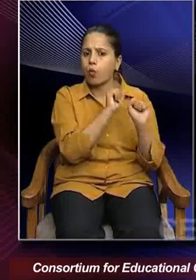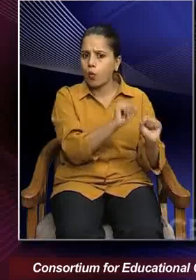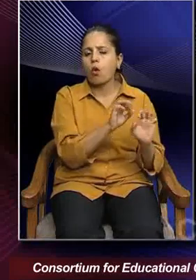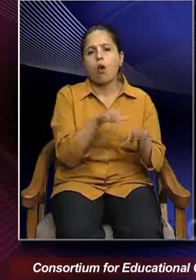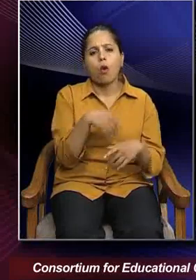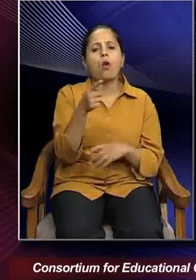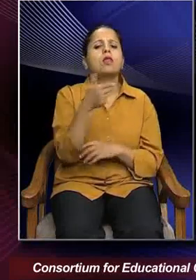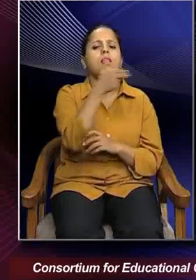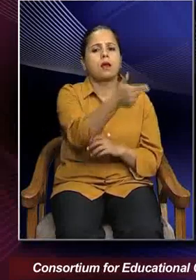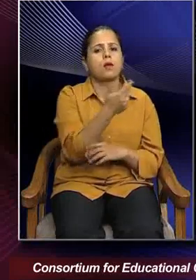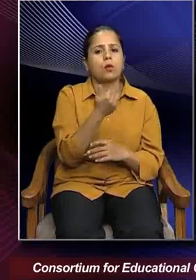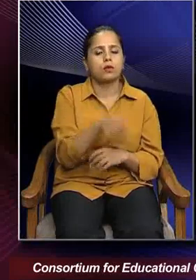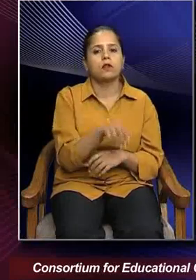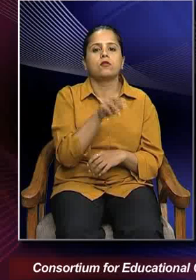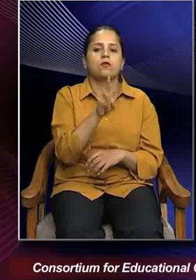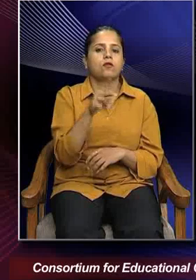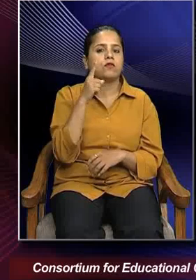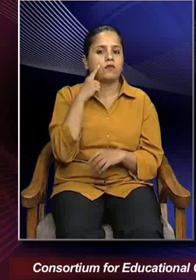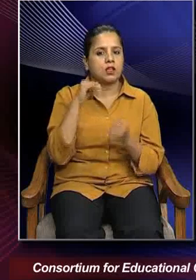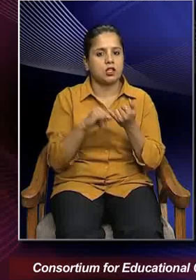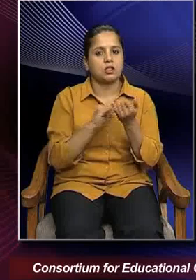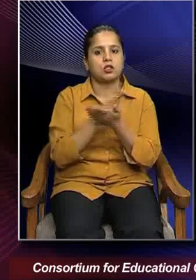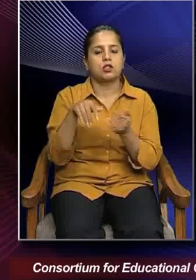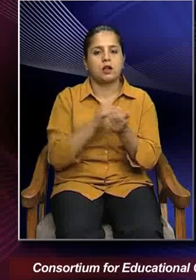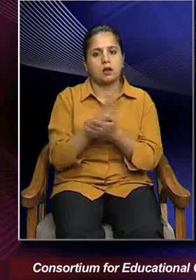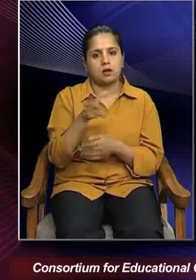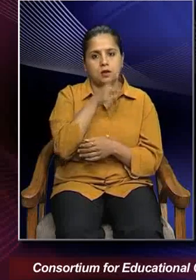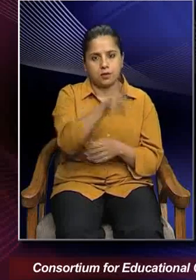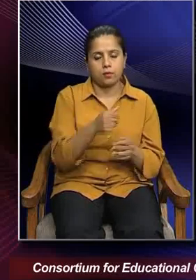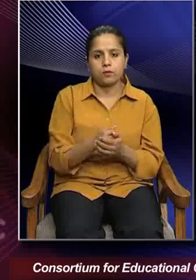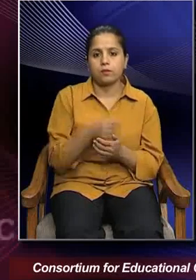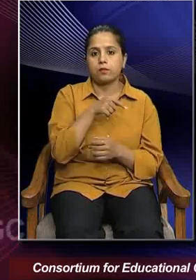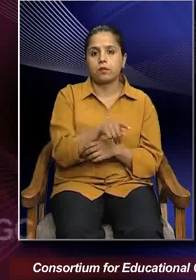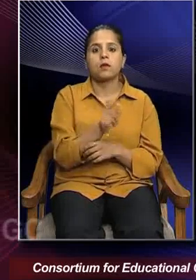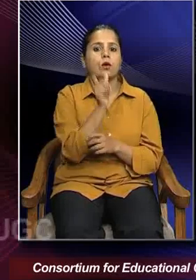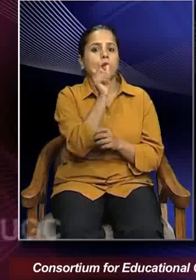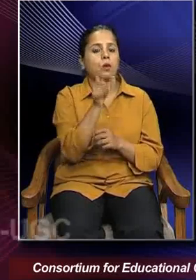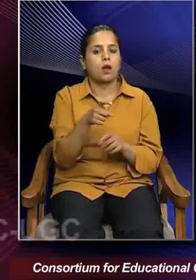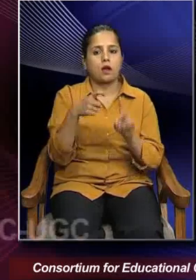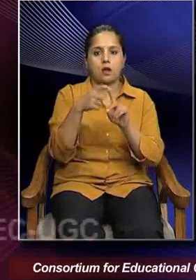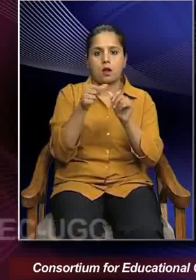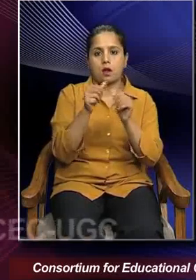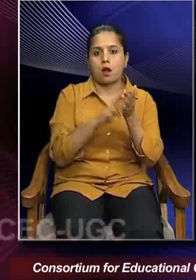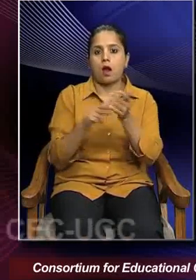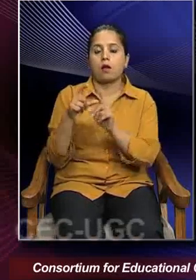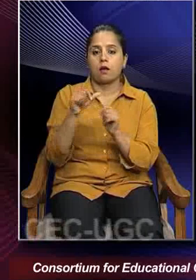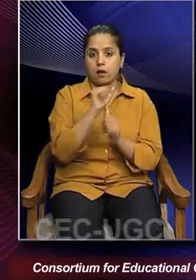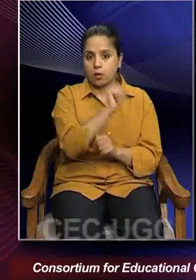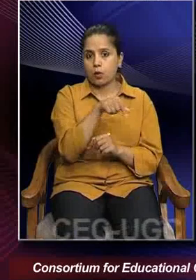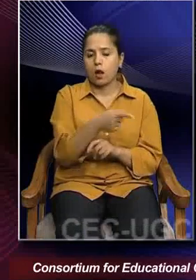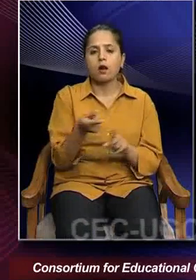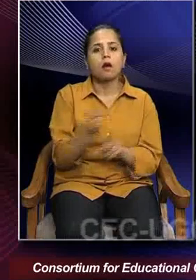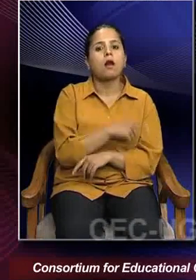can call it as Vaiśeṣ. The term Kannada is